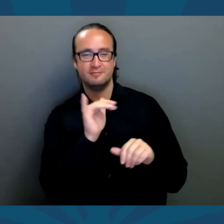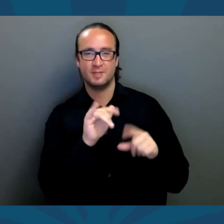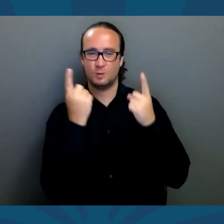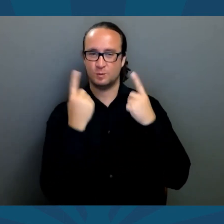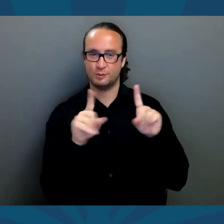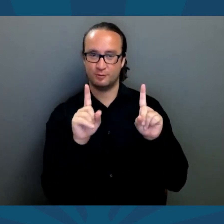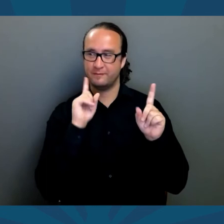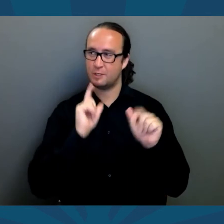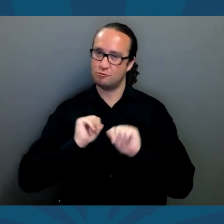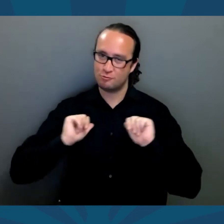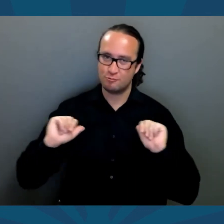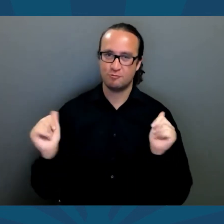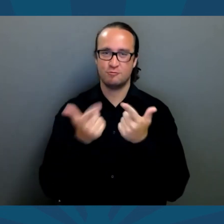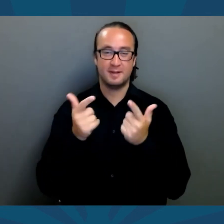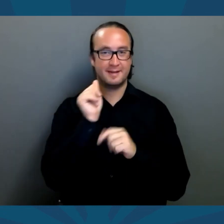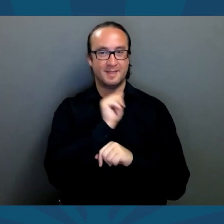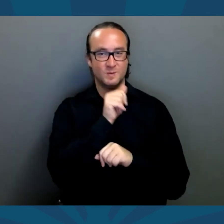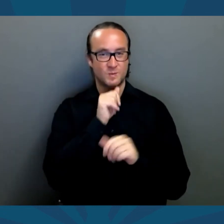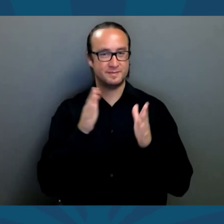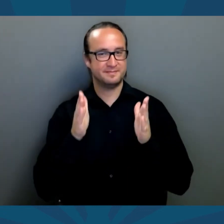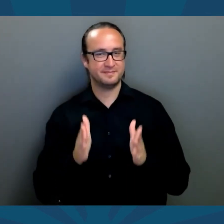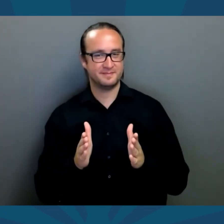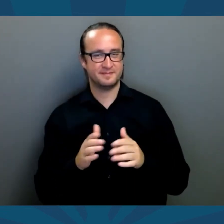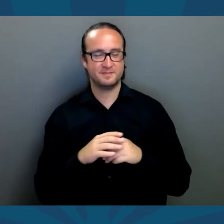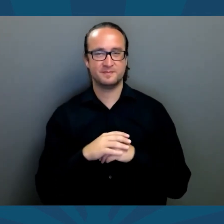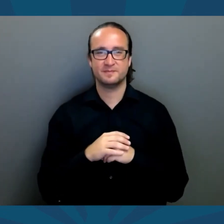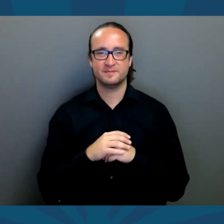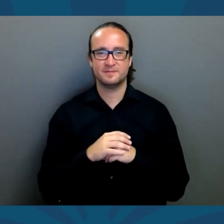to secure a future that works for all Arizonans.